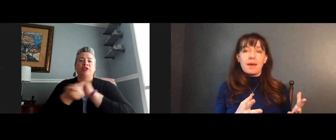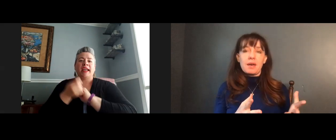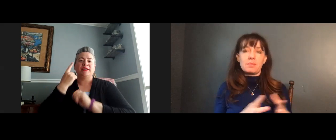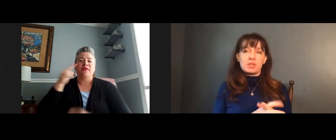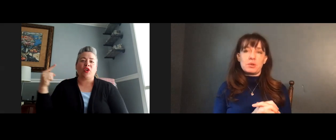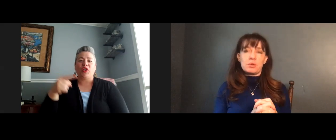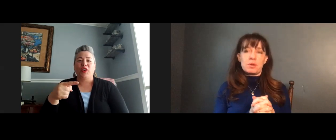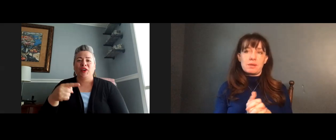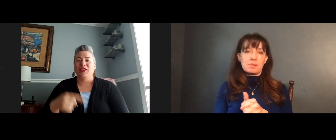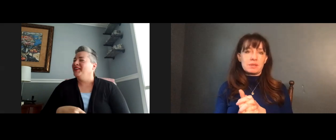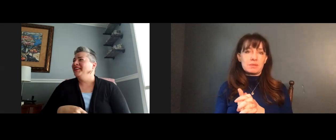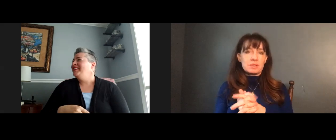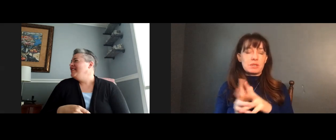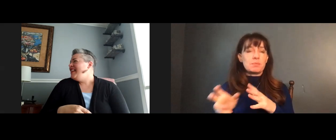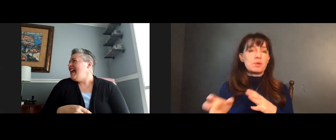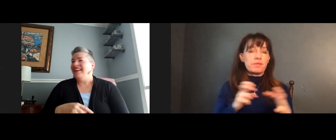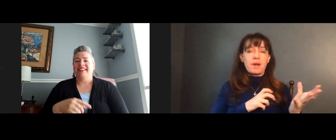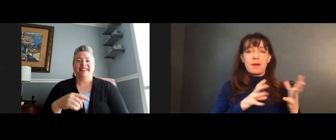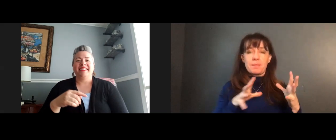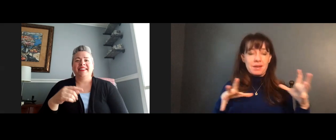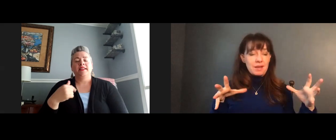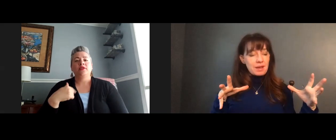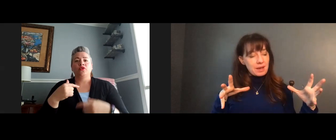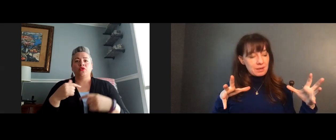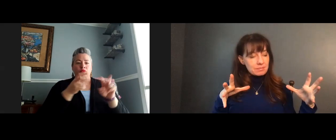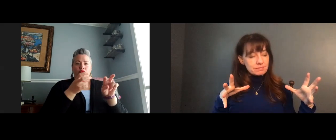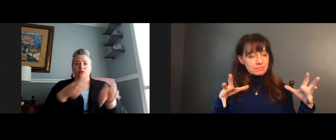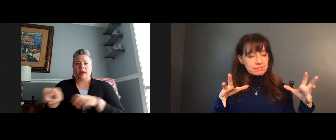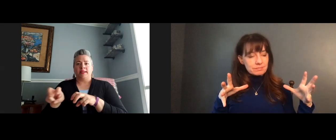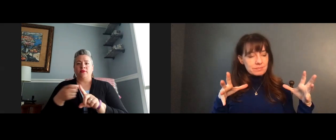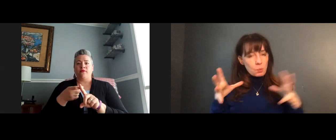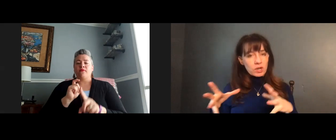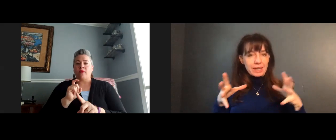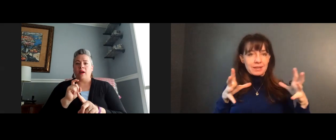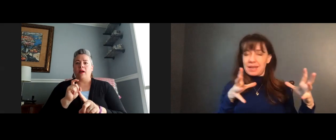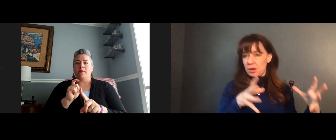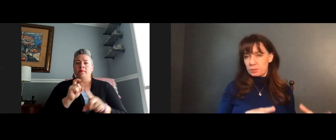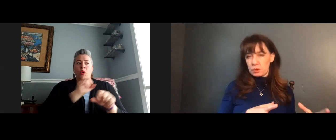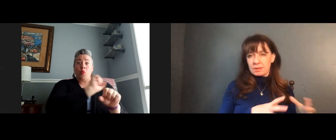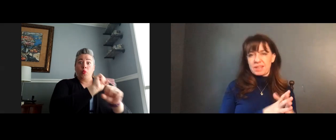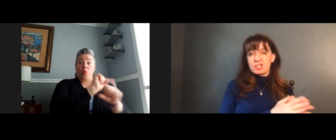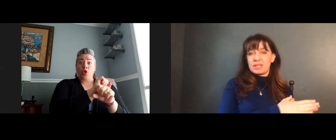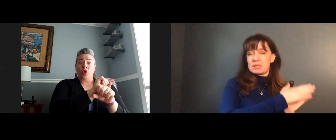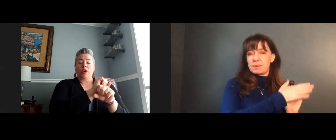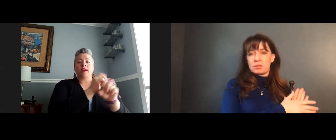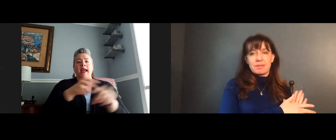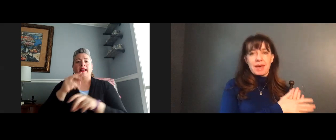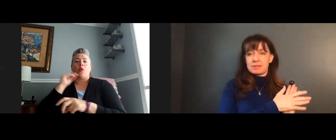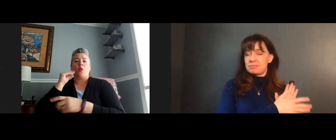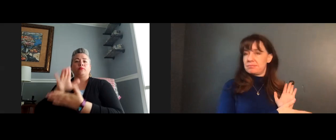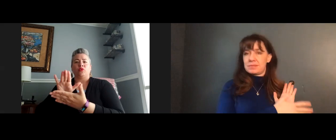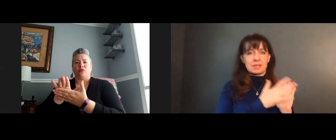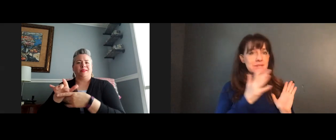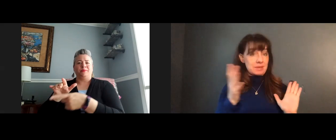um to to move from um working and homeschooling because she has been doing